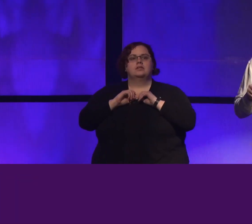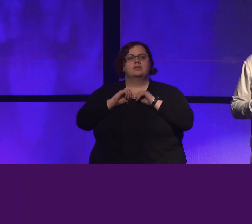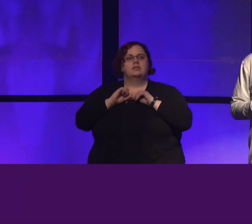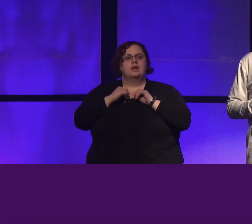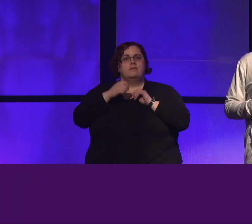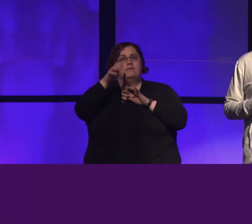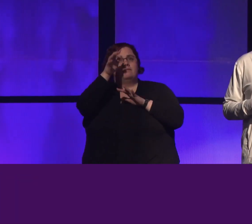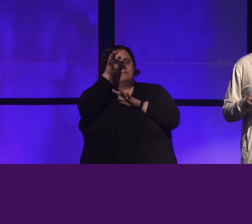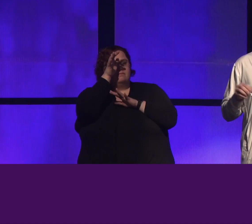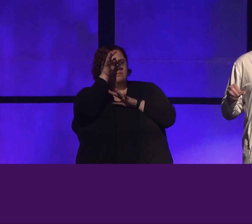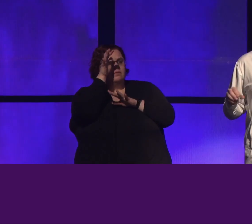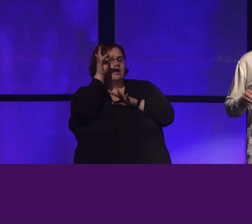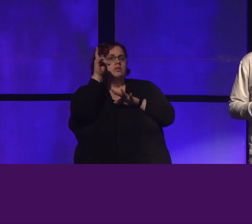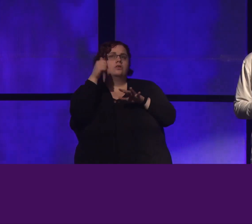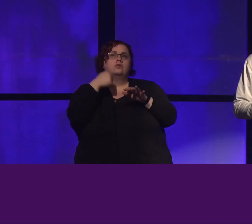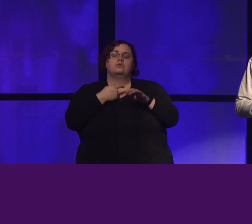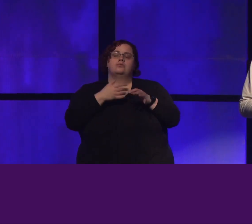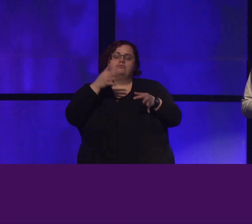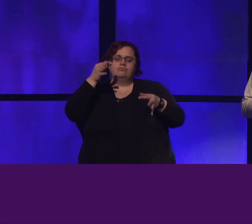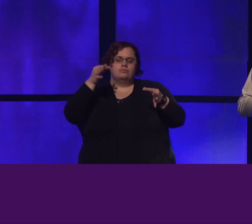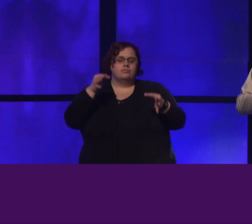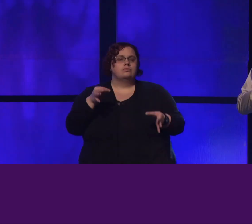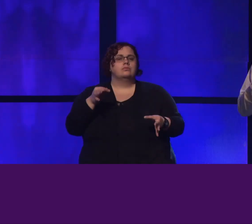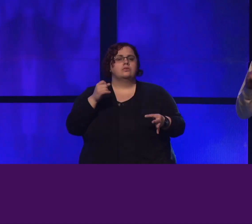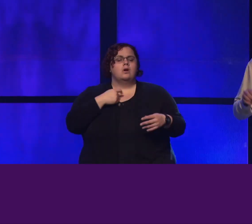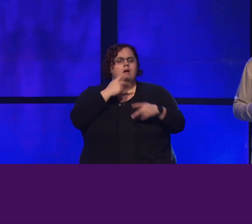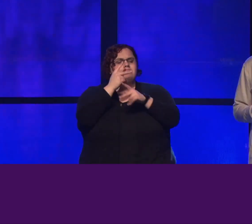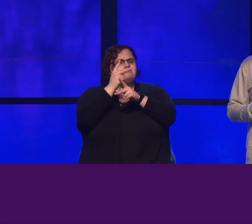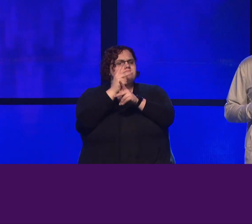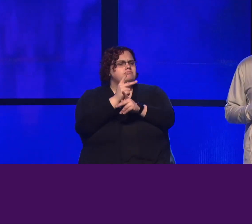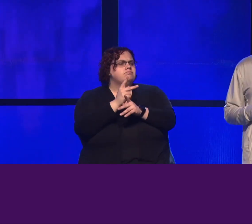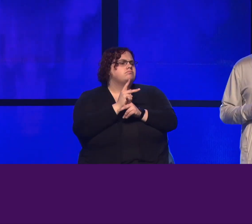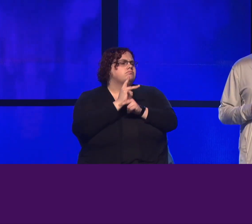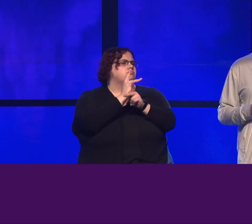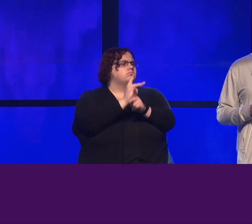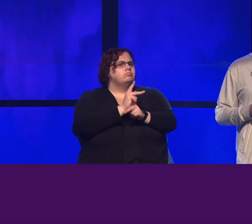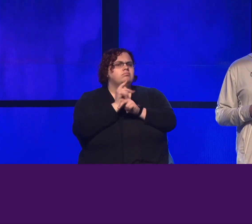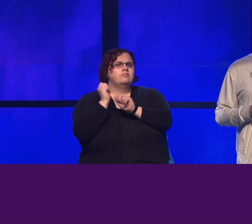and a Father who is just, who cares for all,